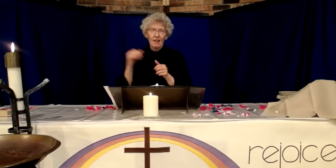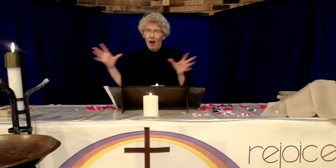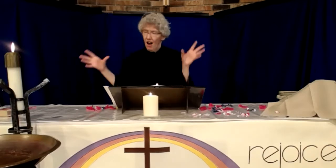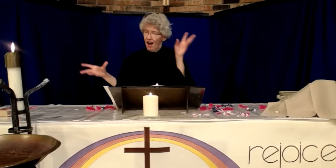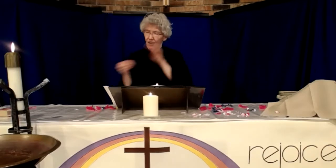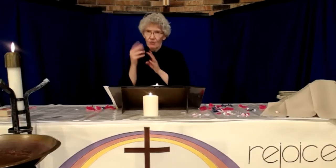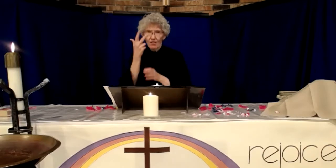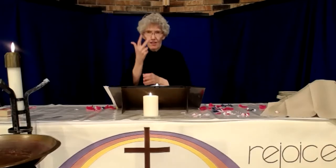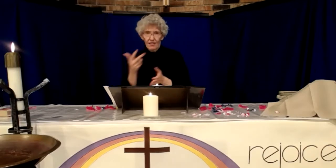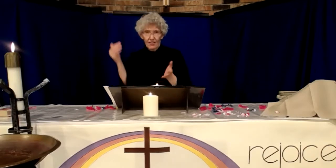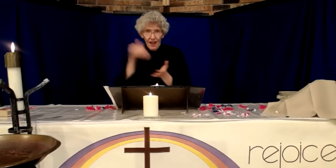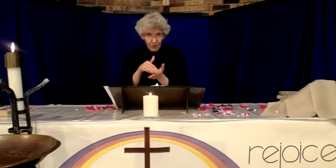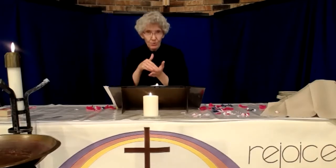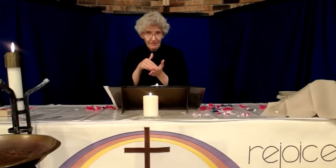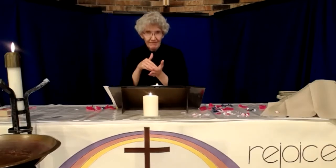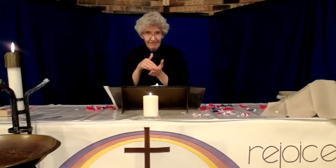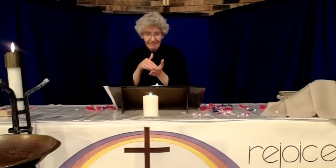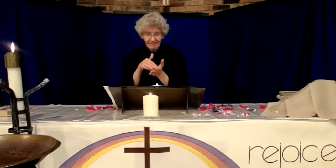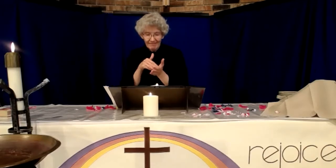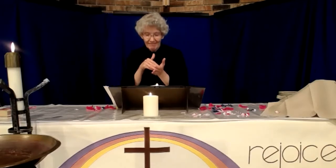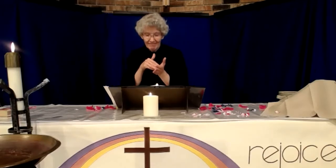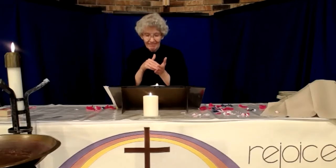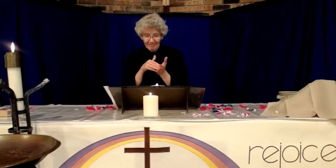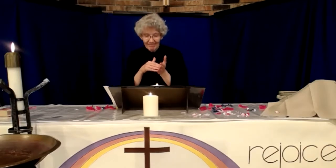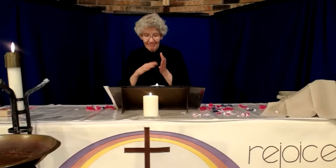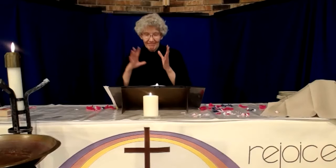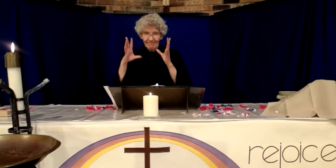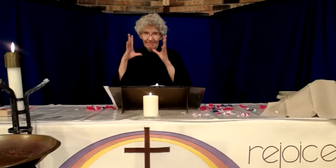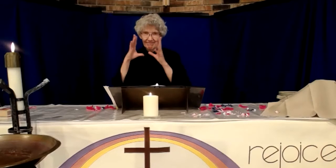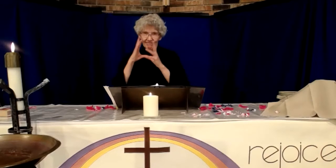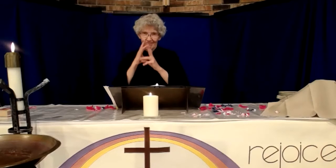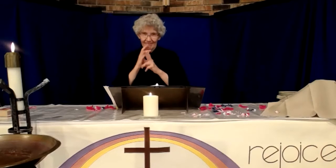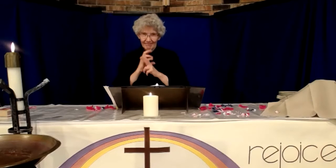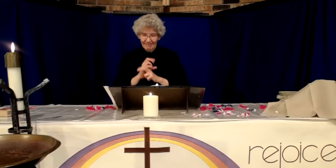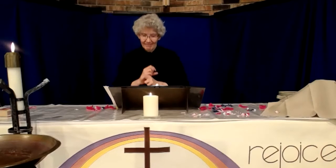About 3,000 people believed his message and were baptized.